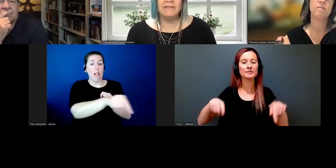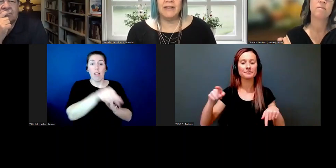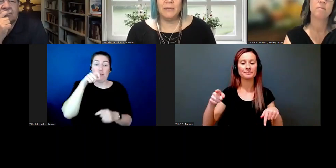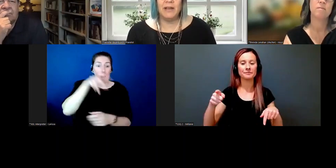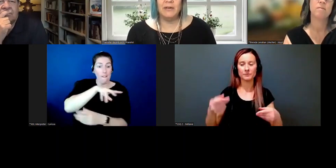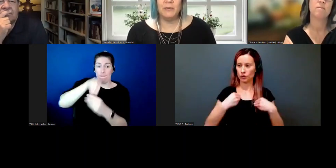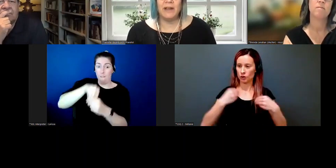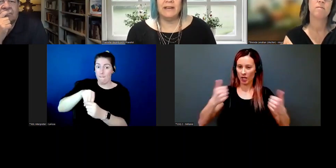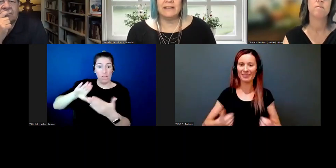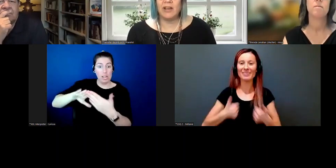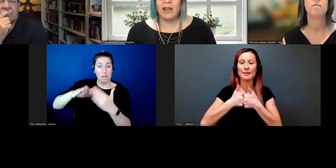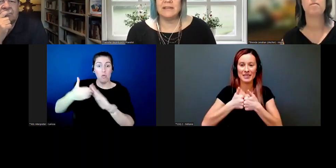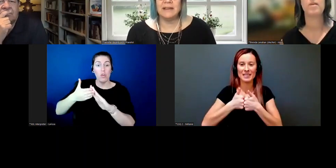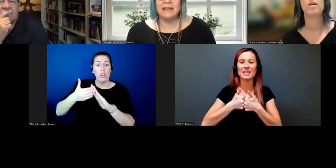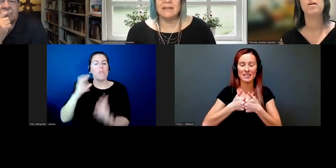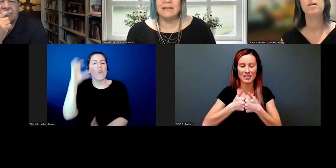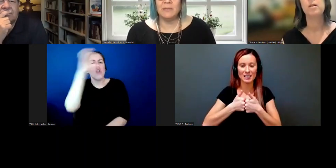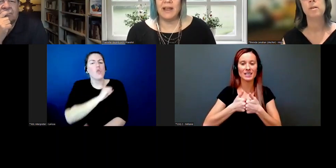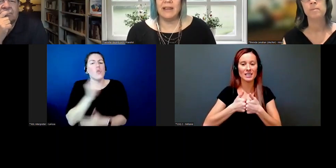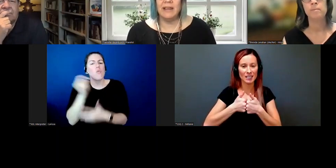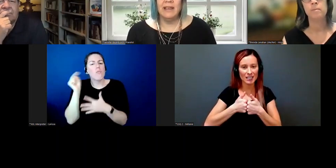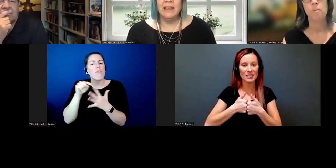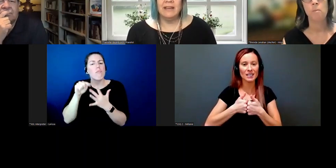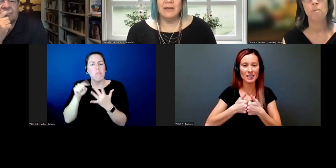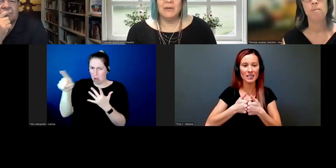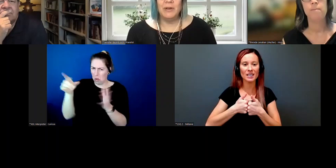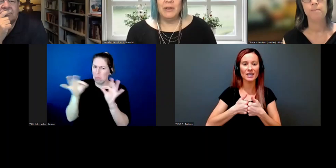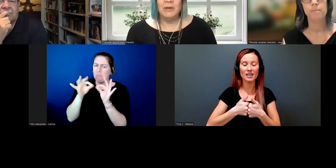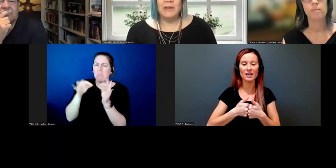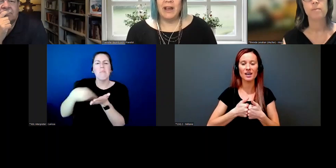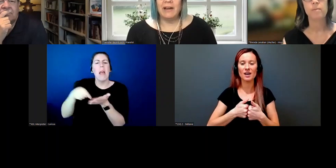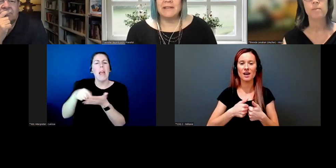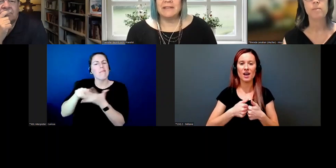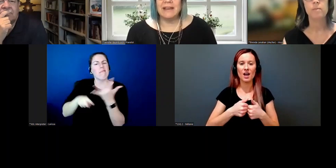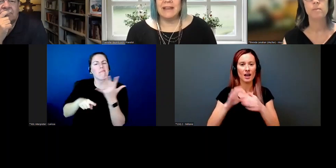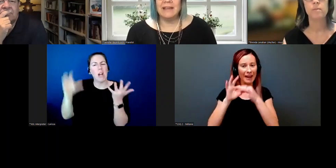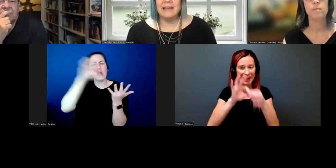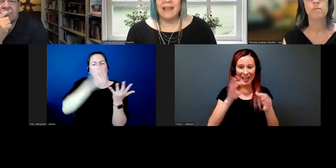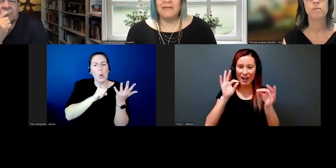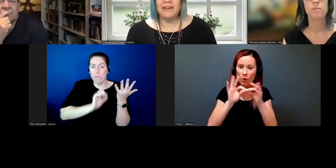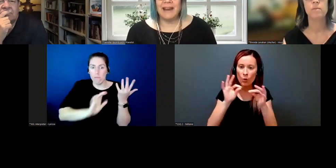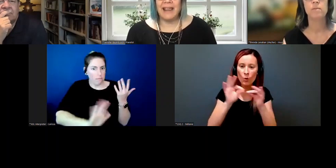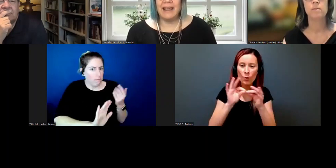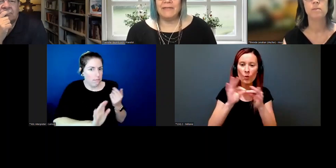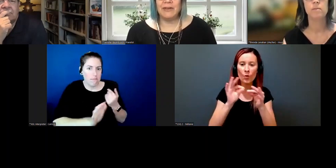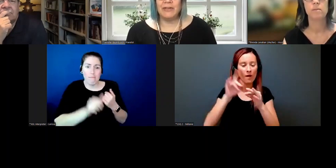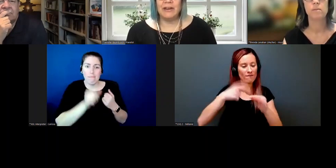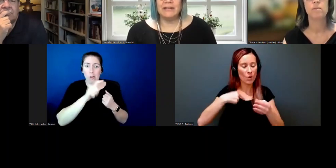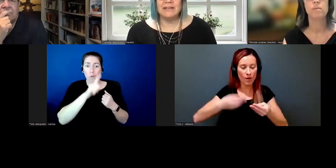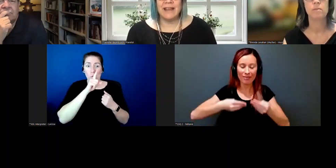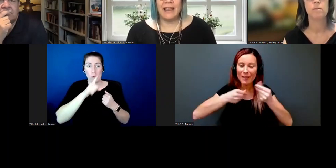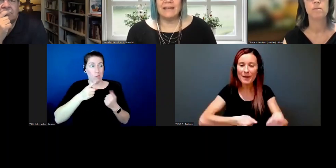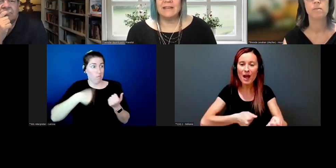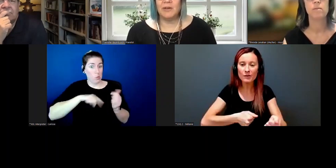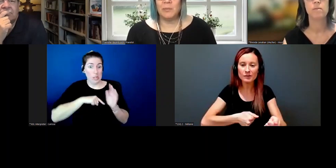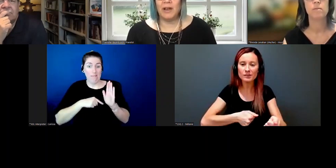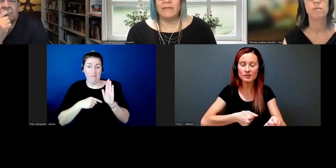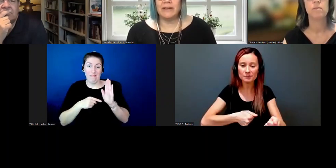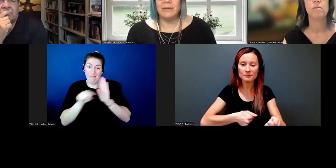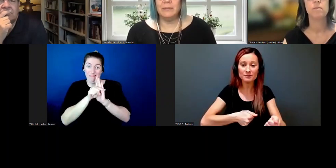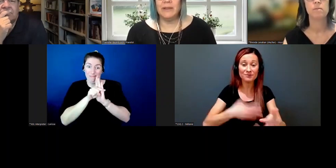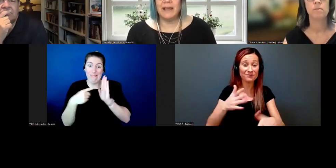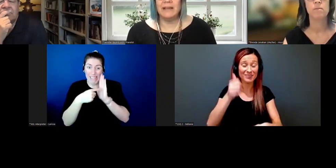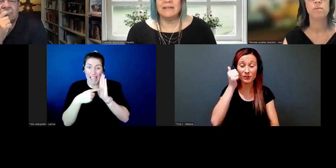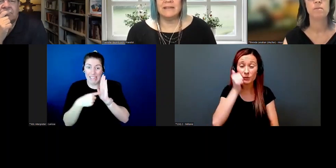have around what is costing us and why, you know, we are sinking every day further into debt or